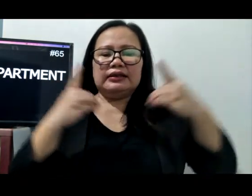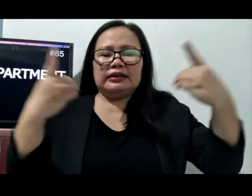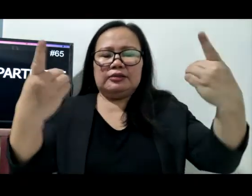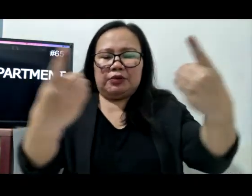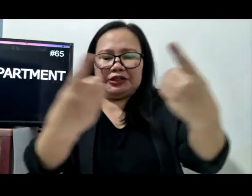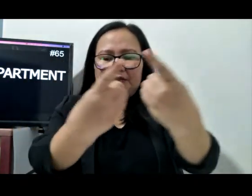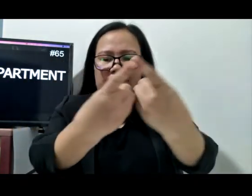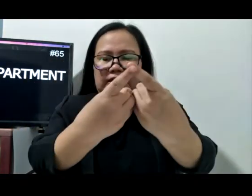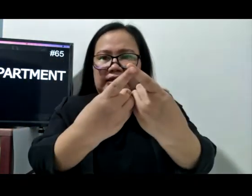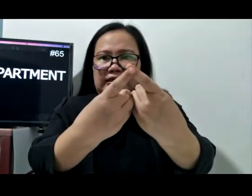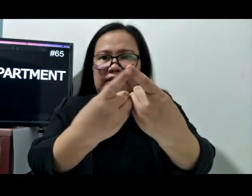department,